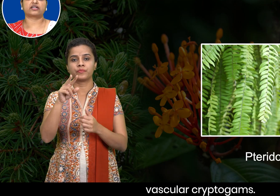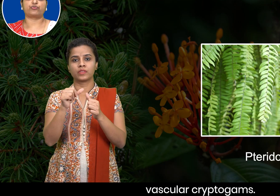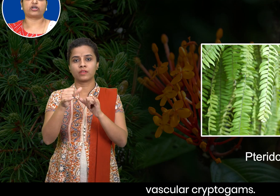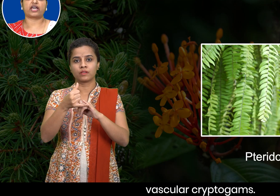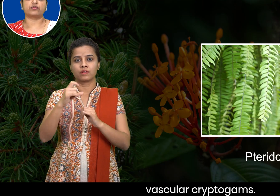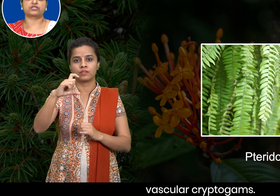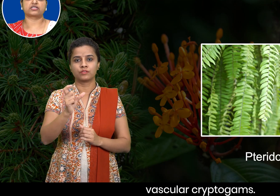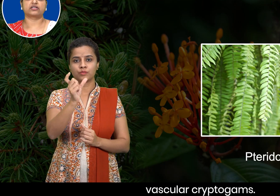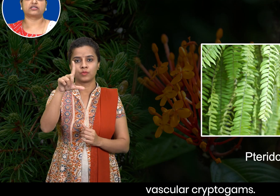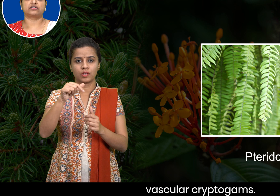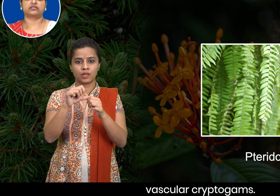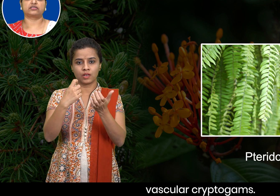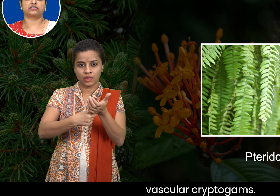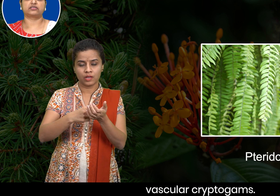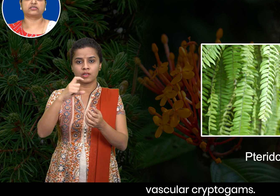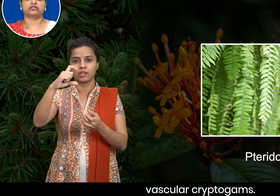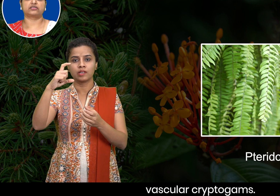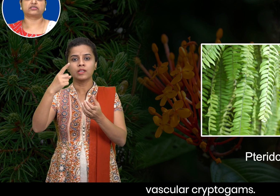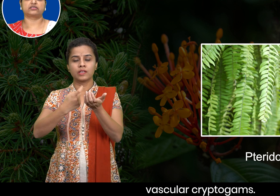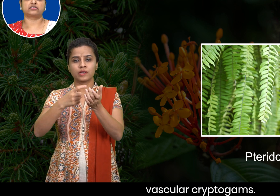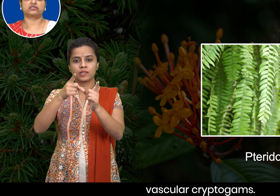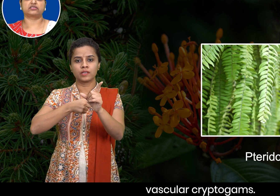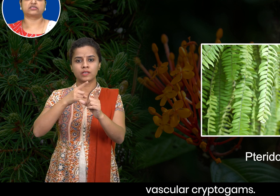vascular cryptogams.